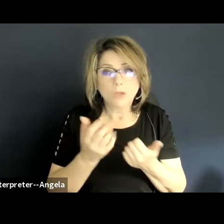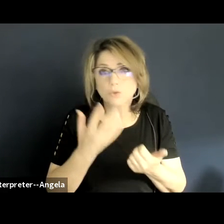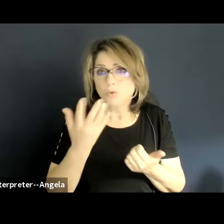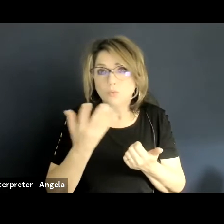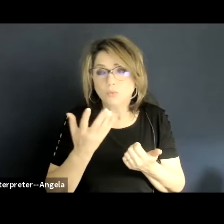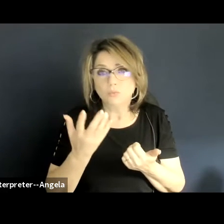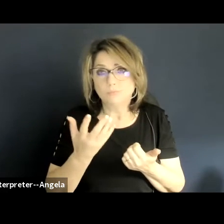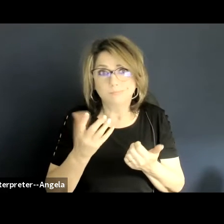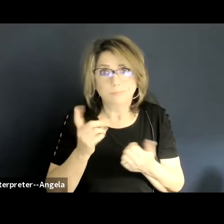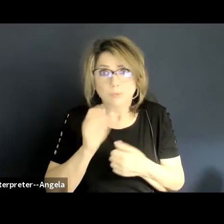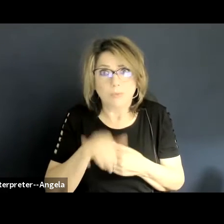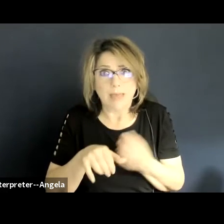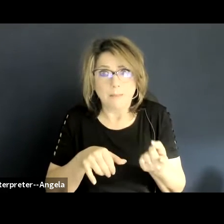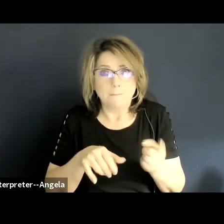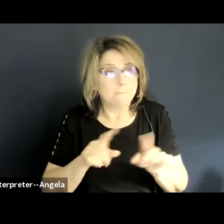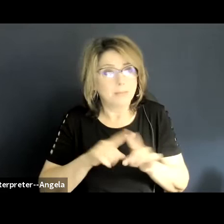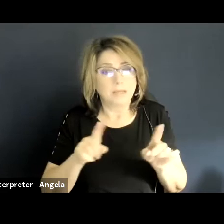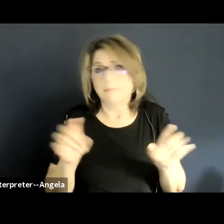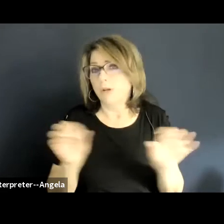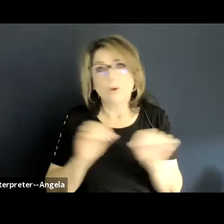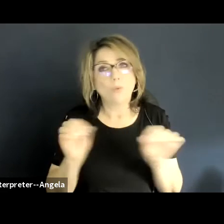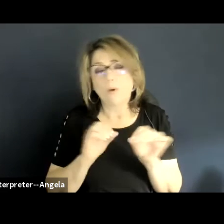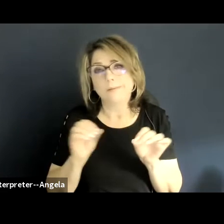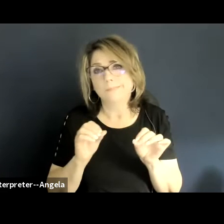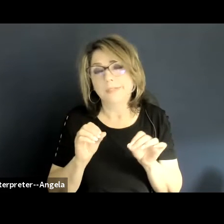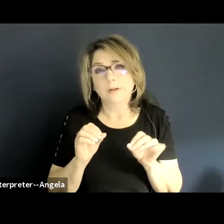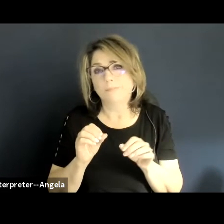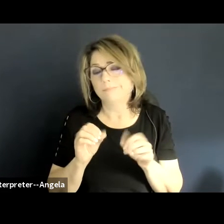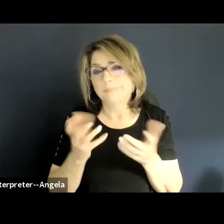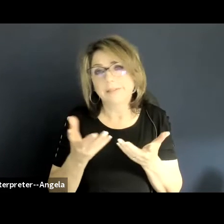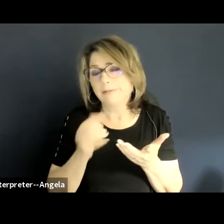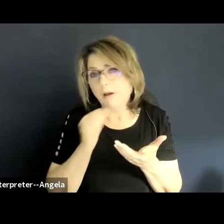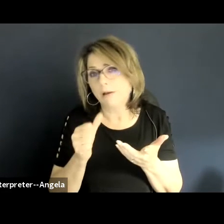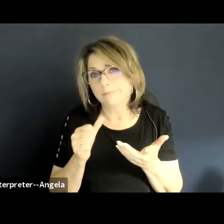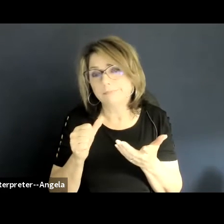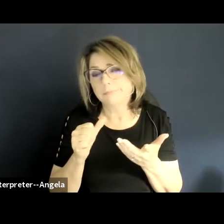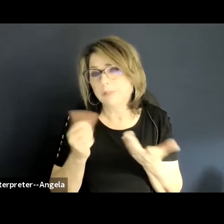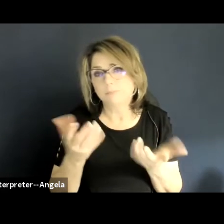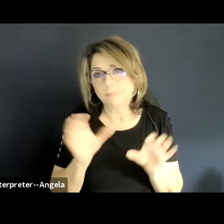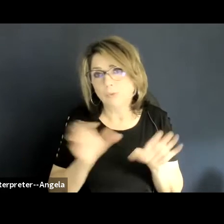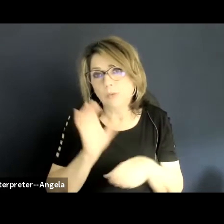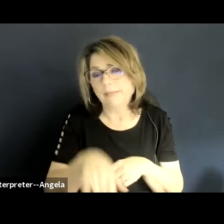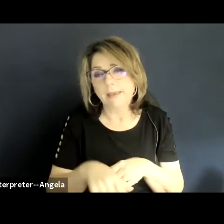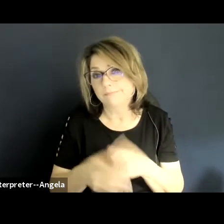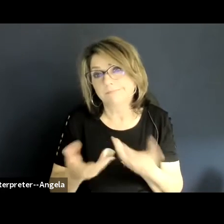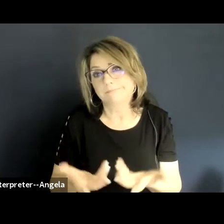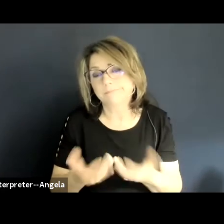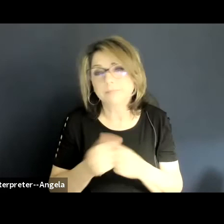do it, but no one has held them accountable. The legislature, in particular,